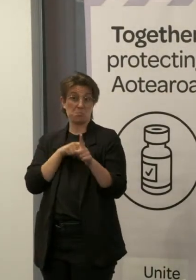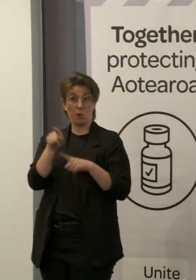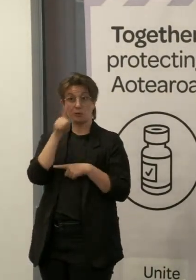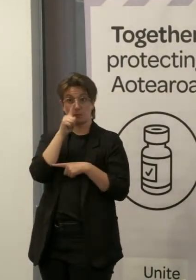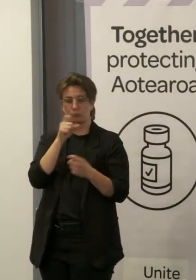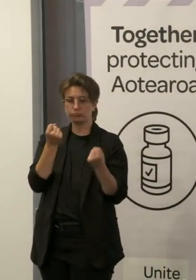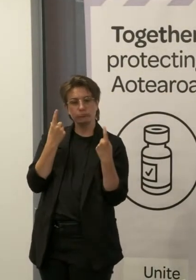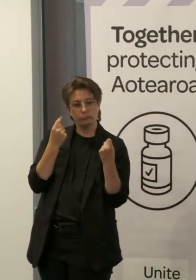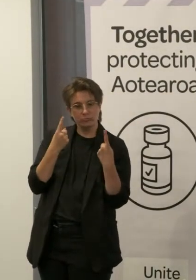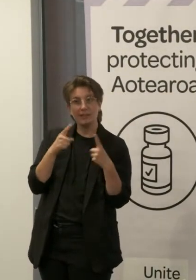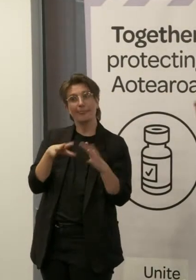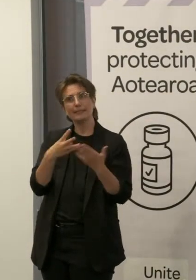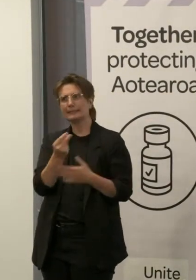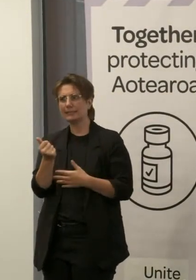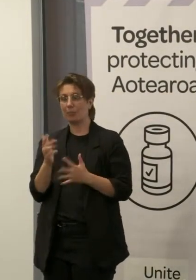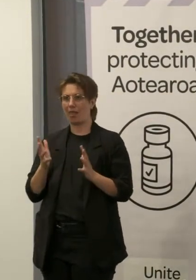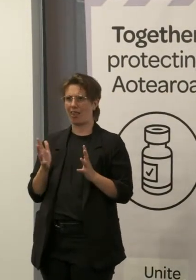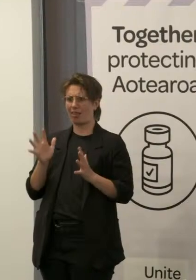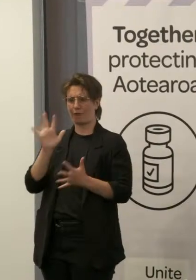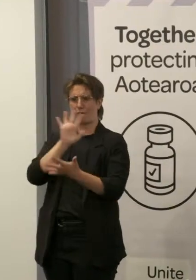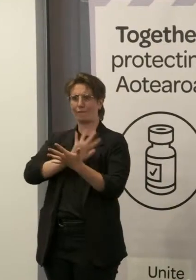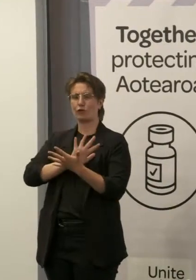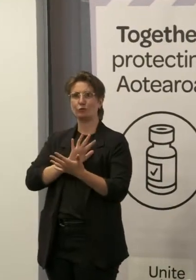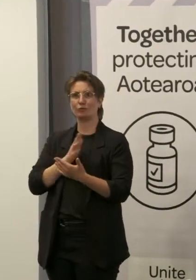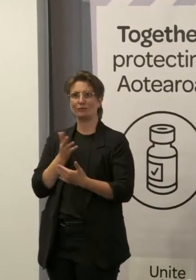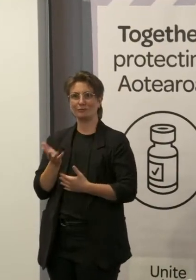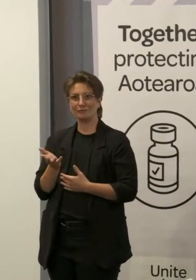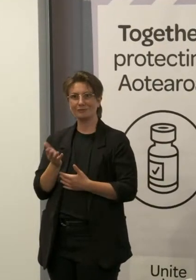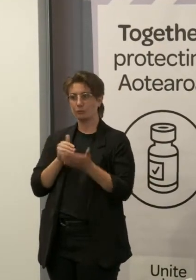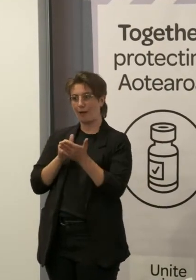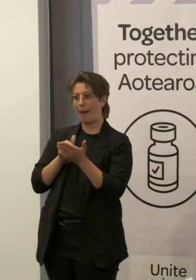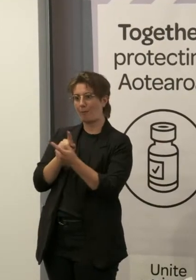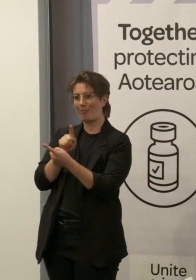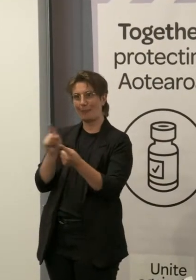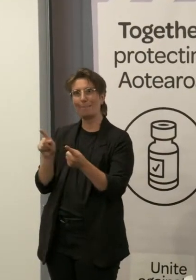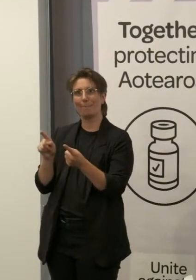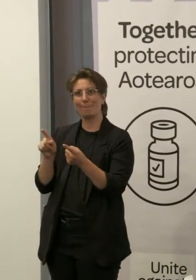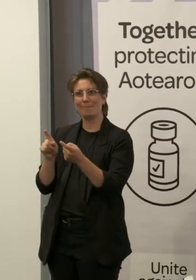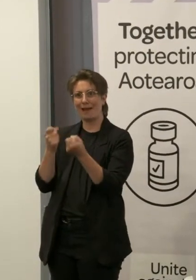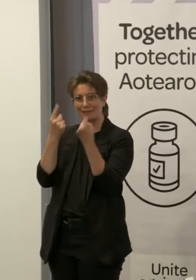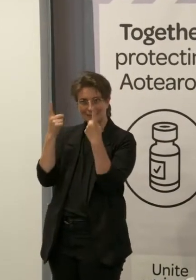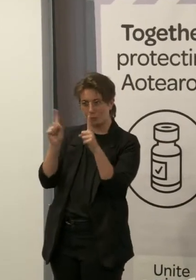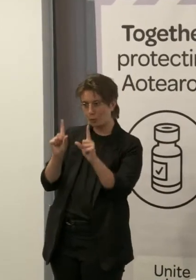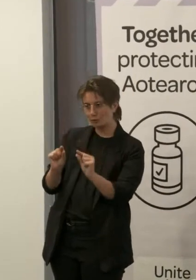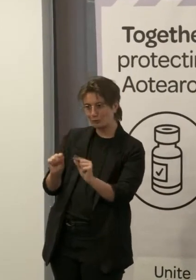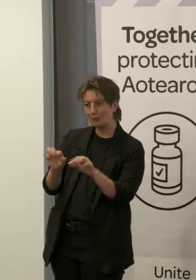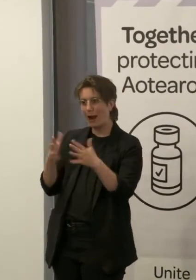ground or locally for them. So it worked really well, and this is what we're going after again here.